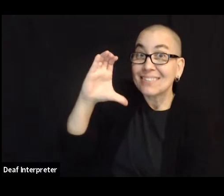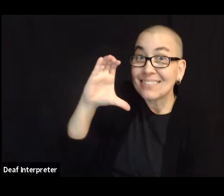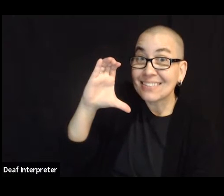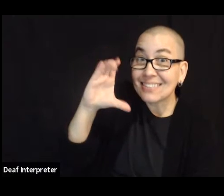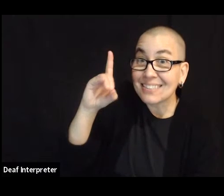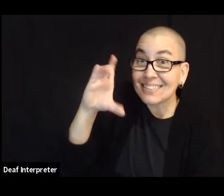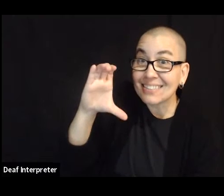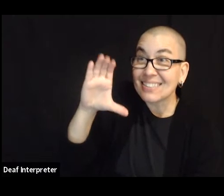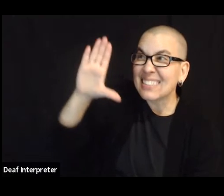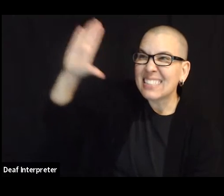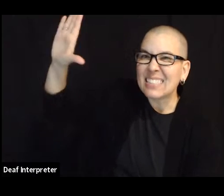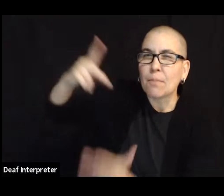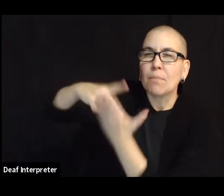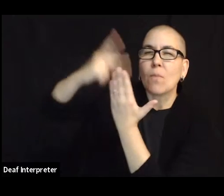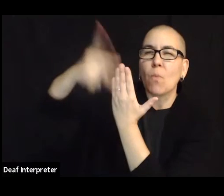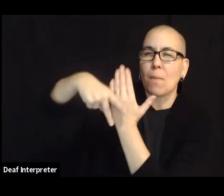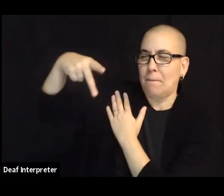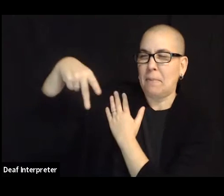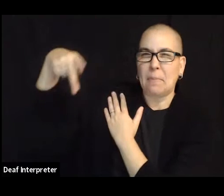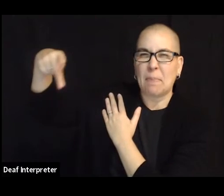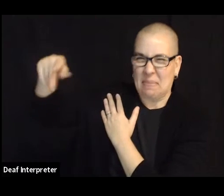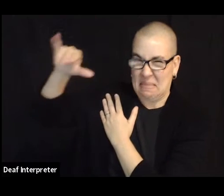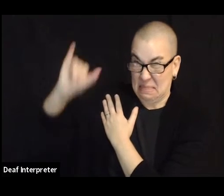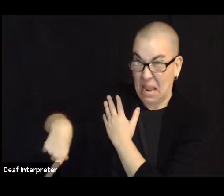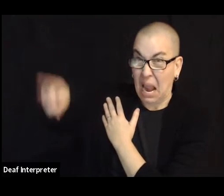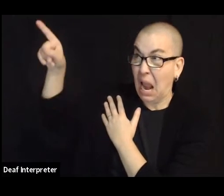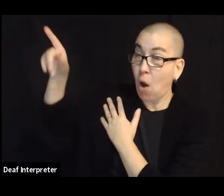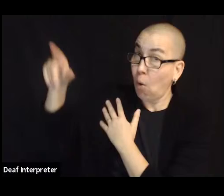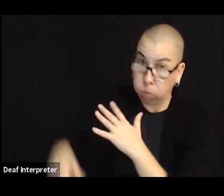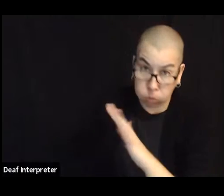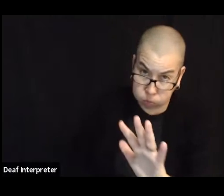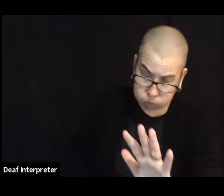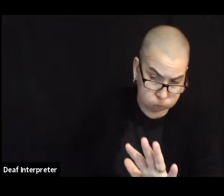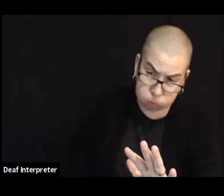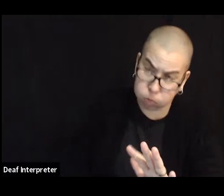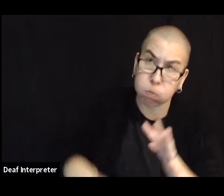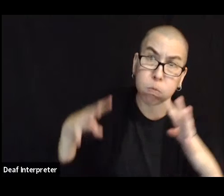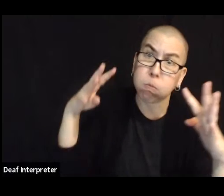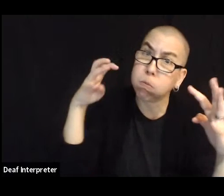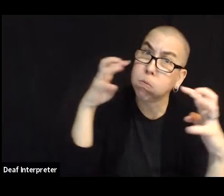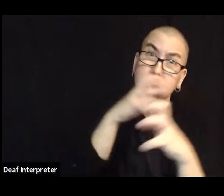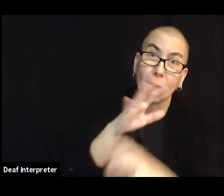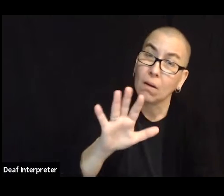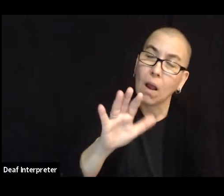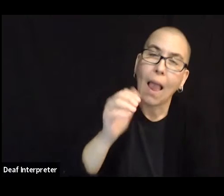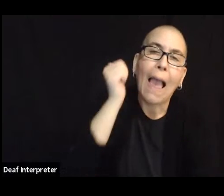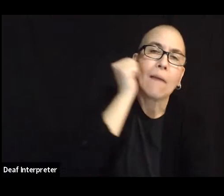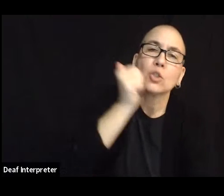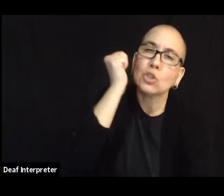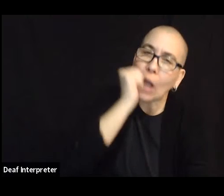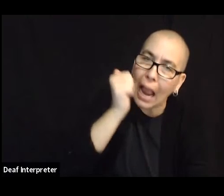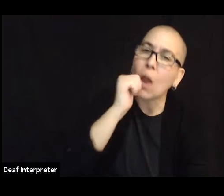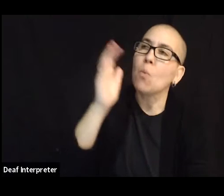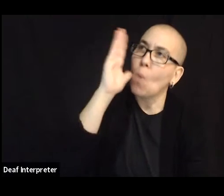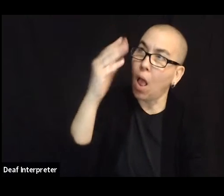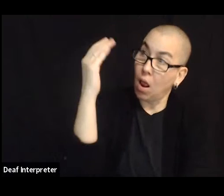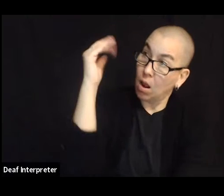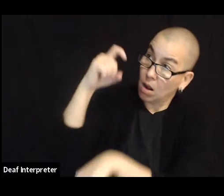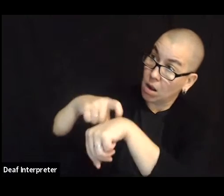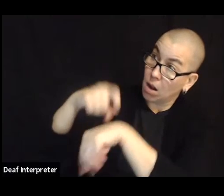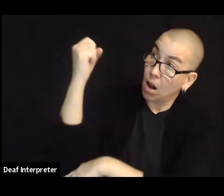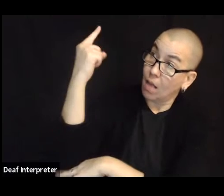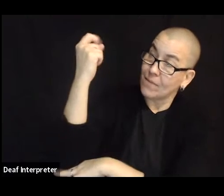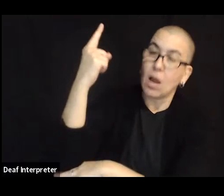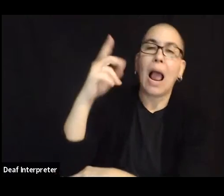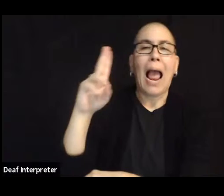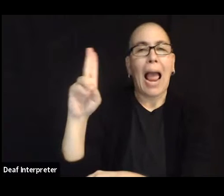be updated daily at 11 a.m. unless otherwise specified. For example, on the summary tab, the